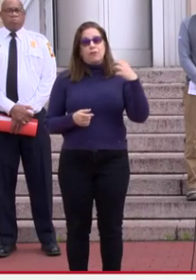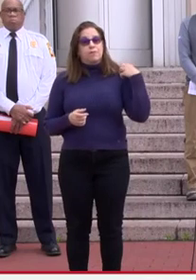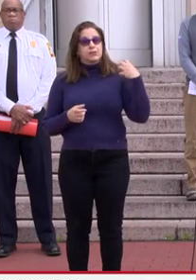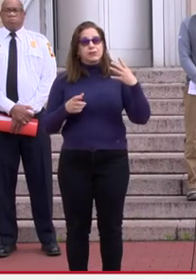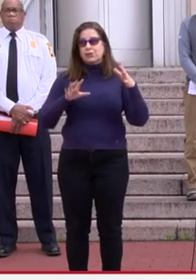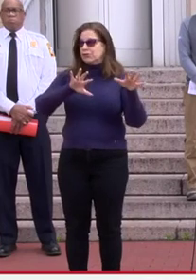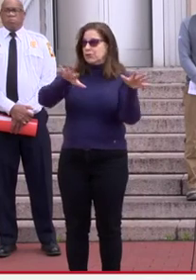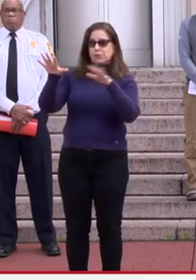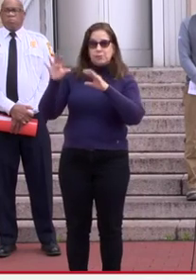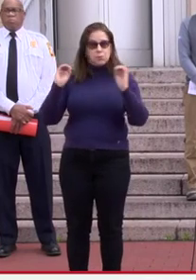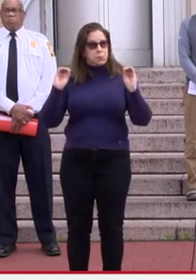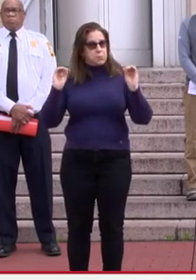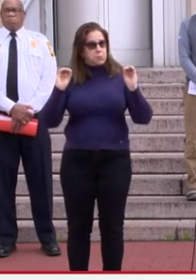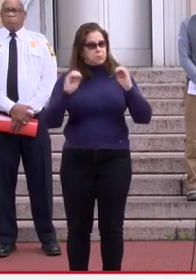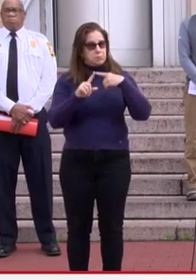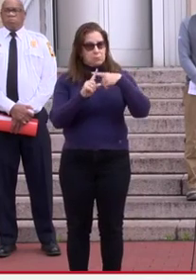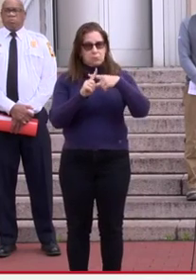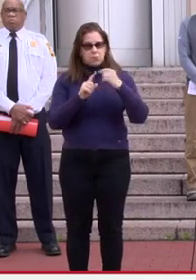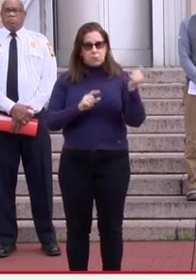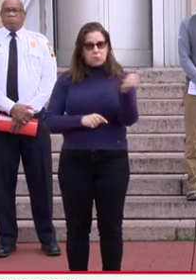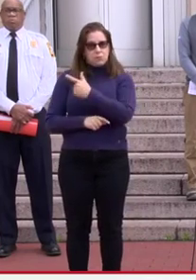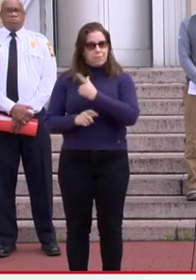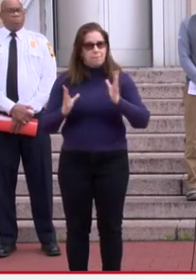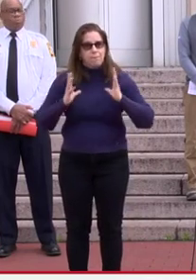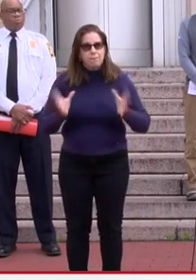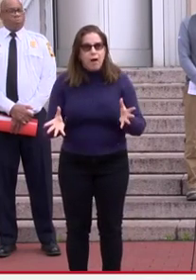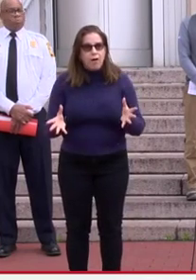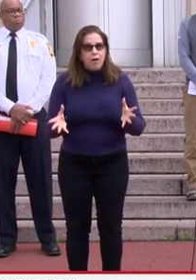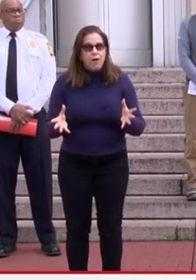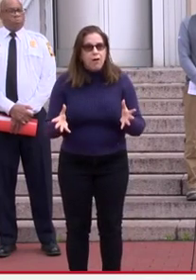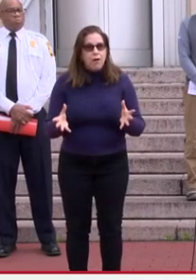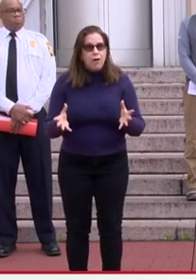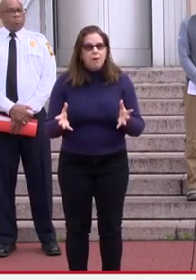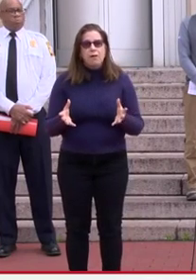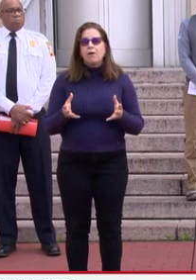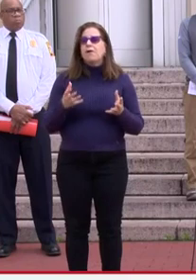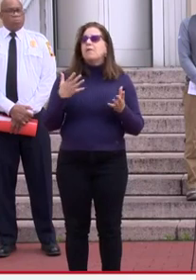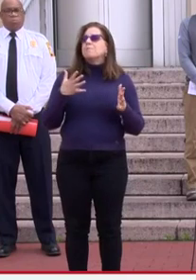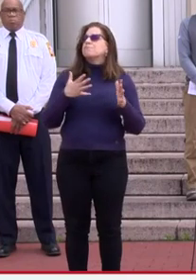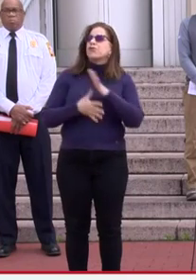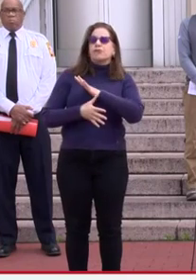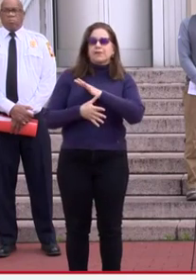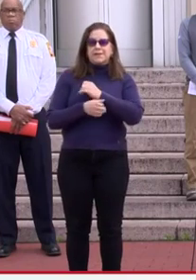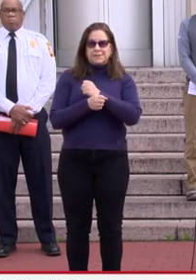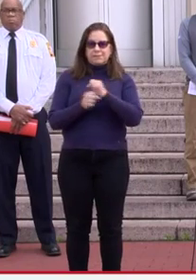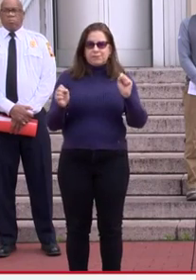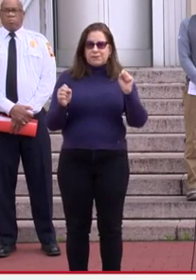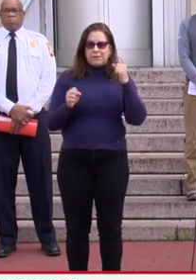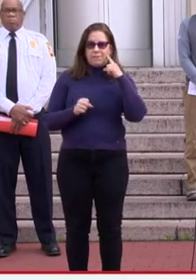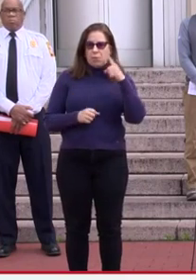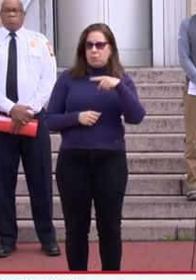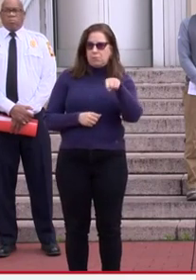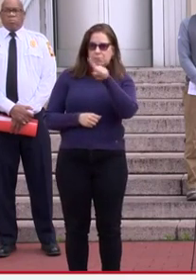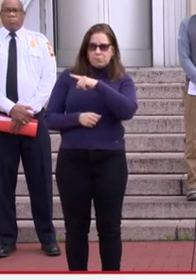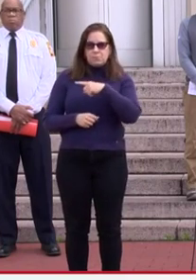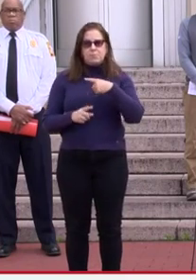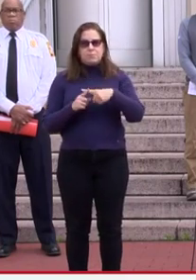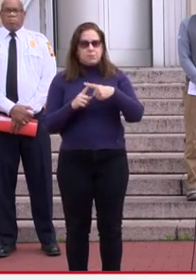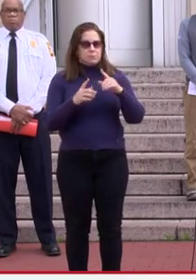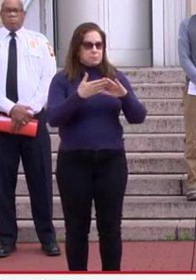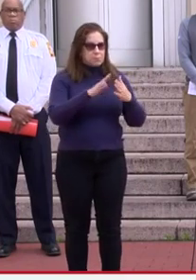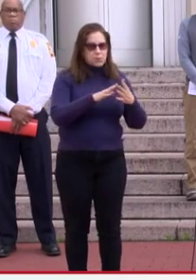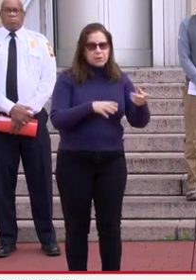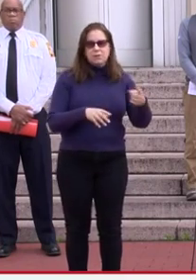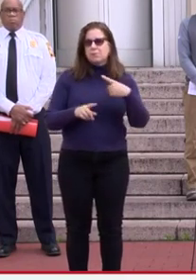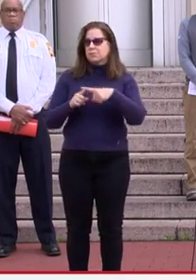and our members remains a top priority. We will continue to keep both the community and our hardworking members updated with the